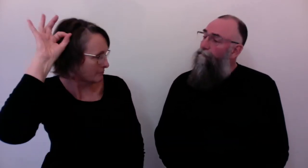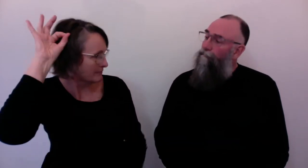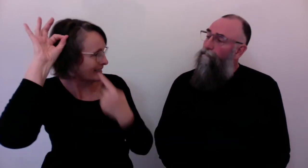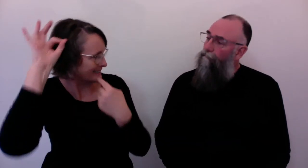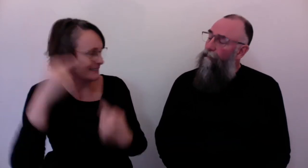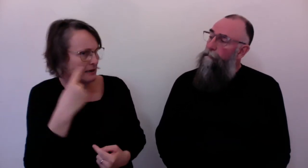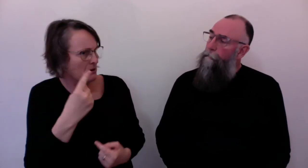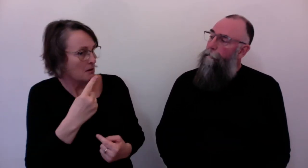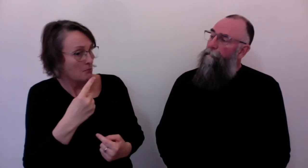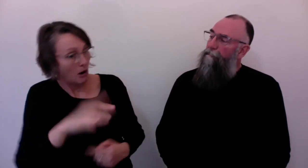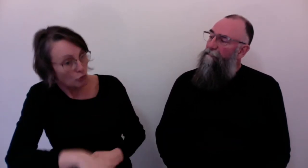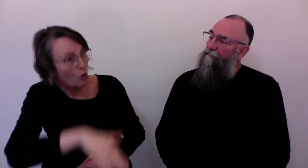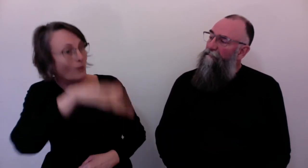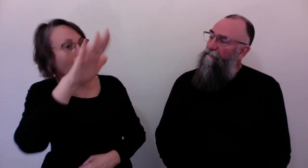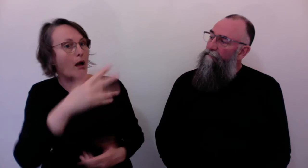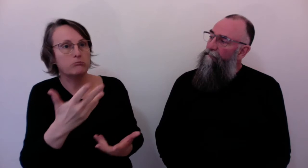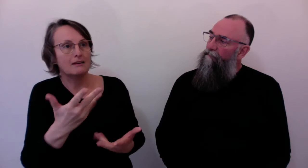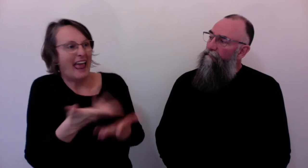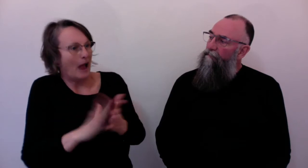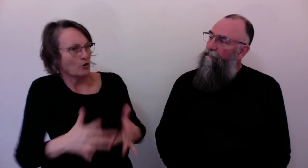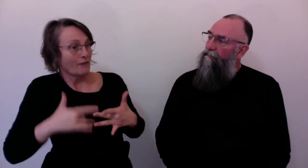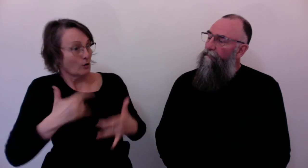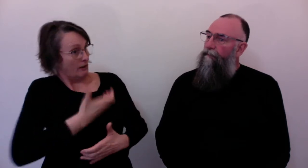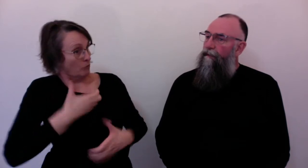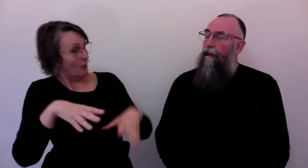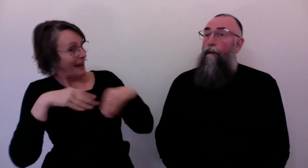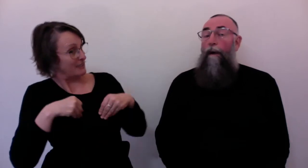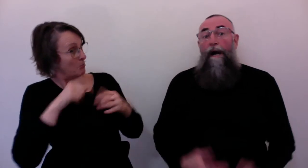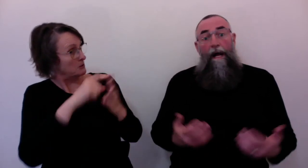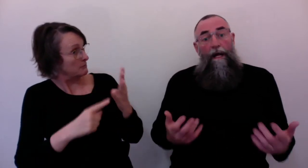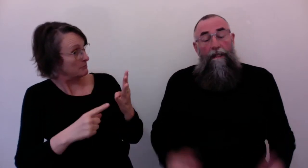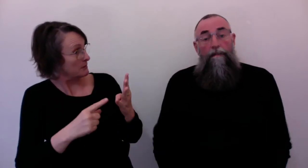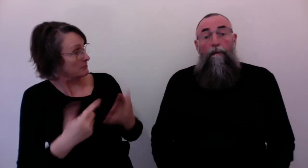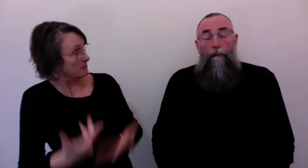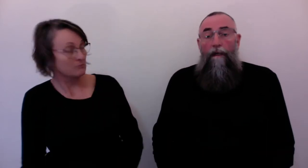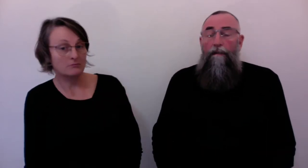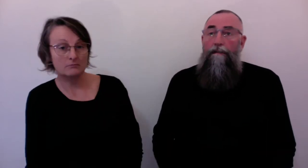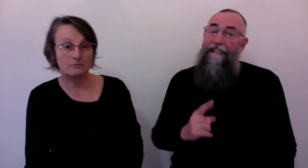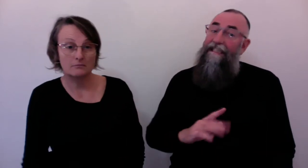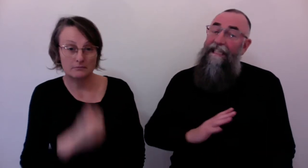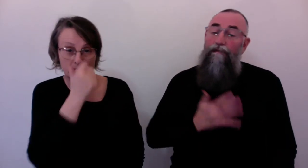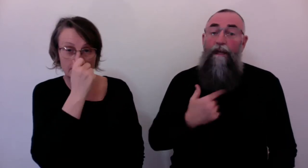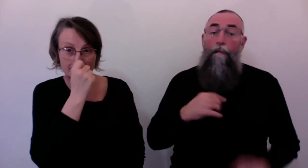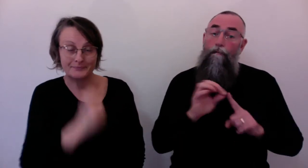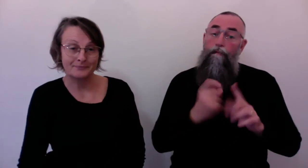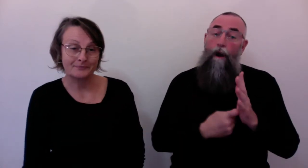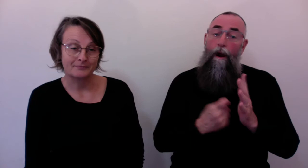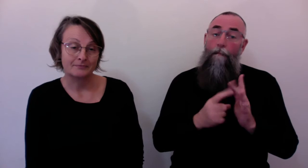How did you go coming to terms with the person that you were? Well, it was interesting because in primary school,